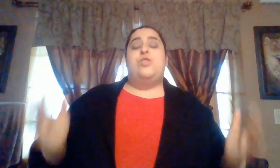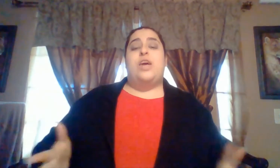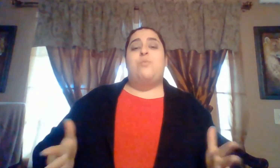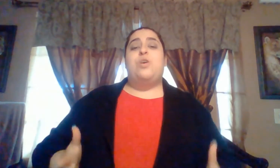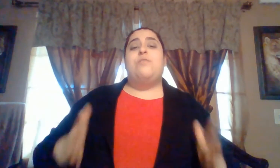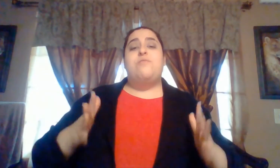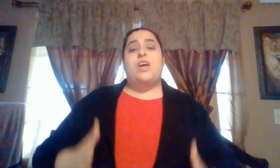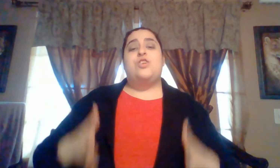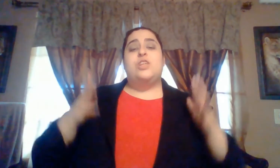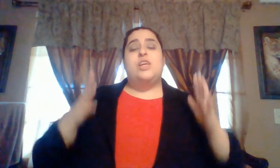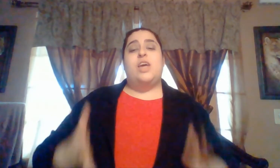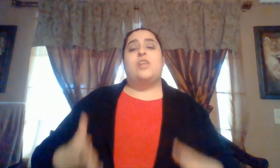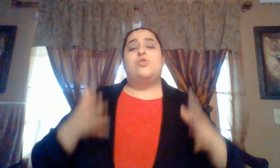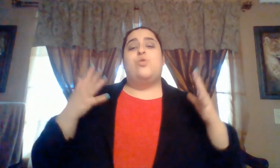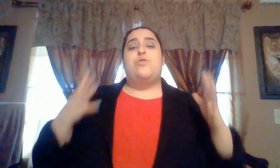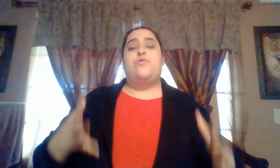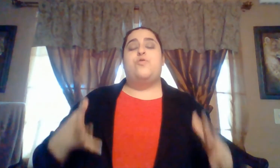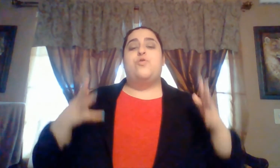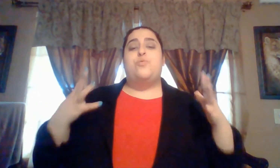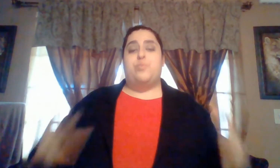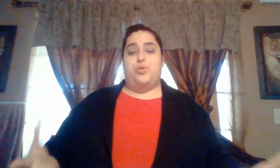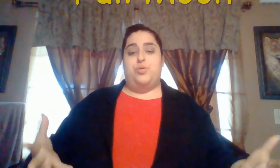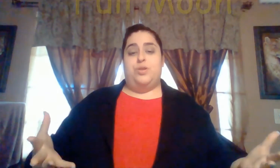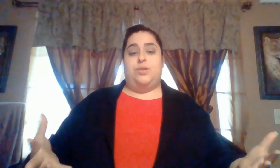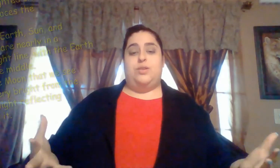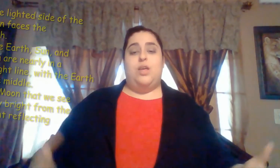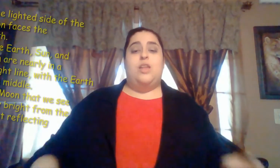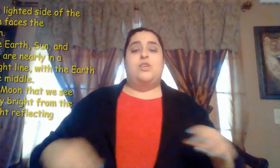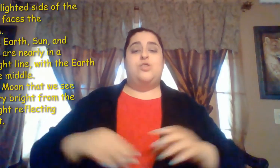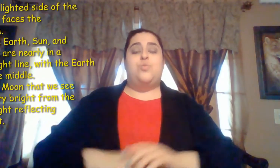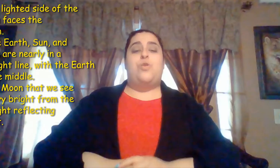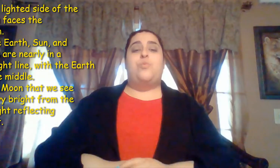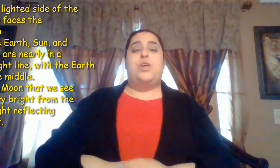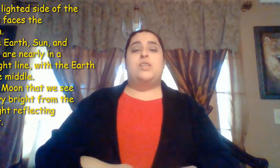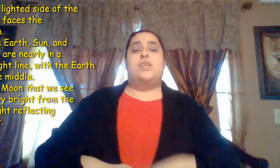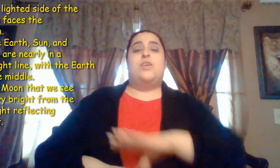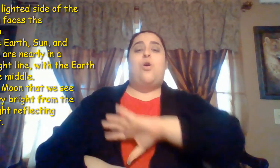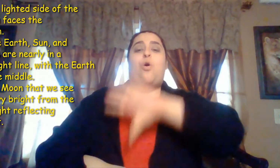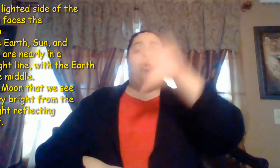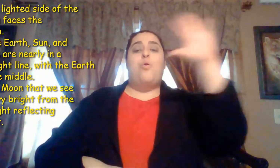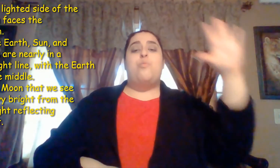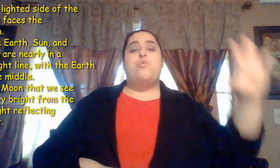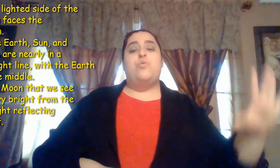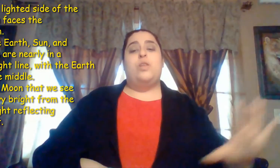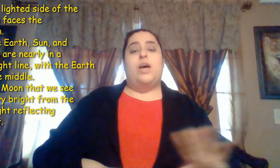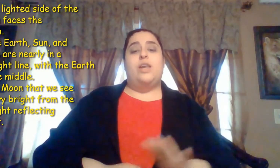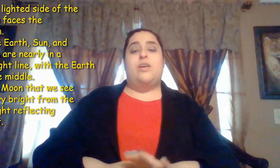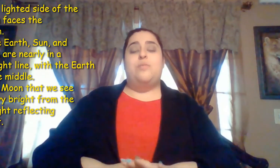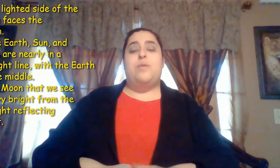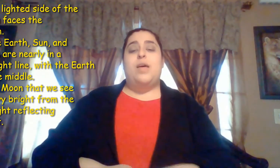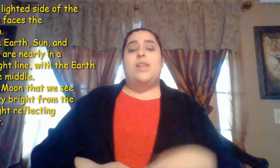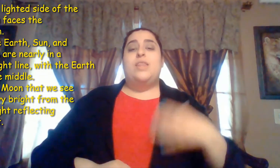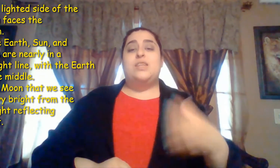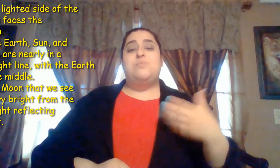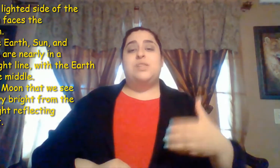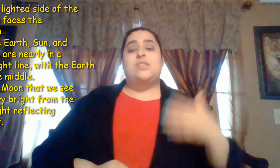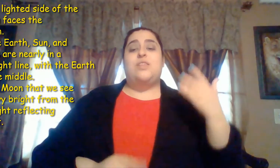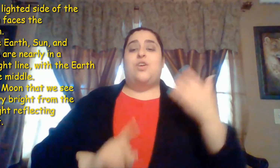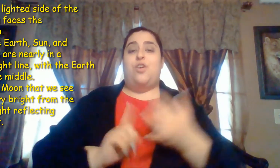Then we eventually get to our full moon. This is where we see the whole moon lighted up. This means that the